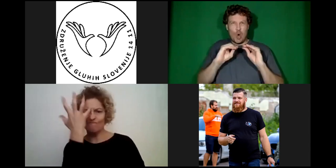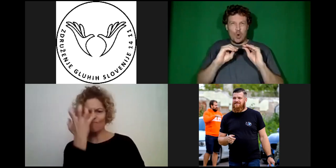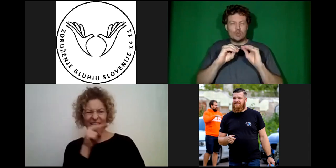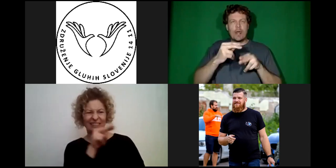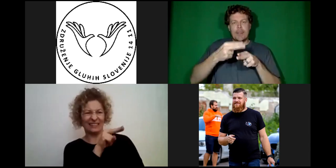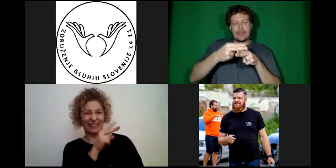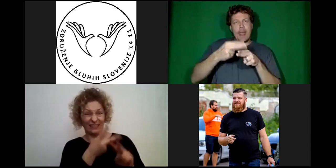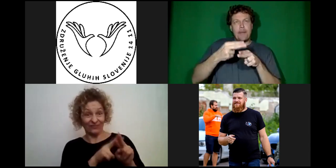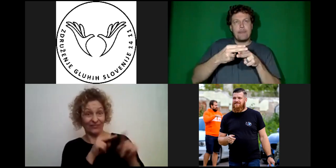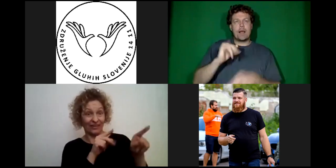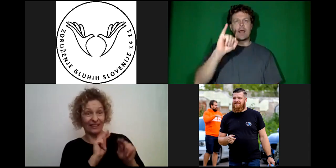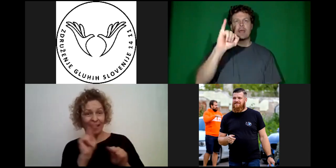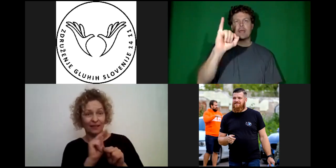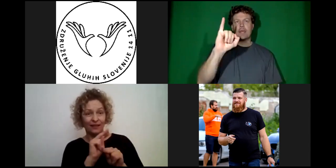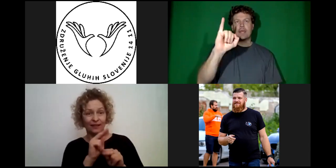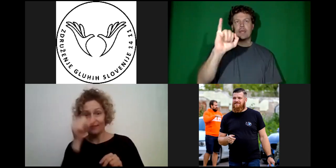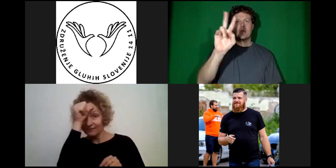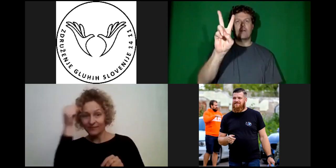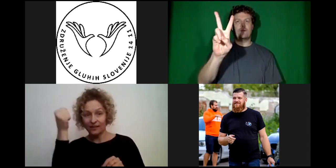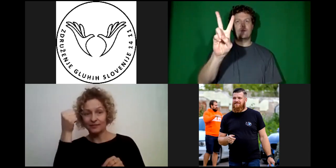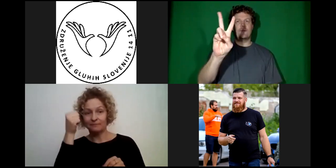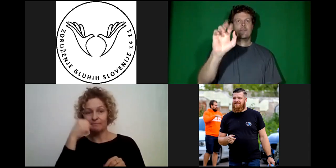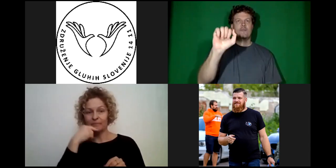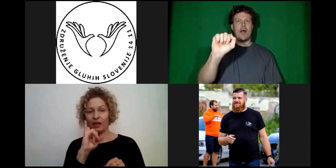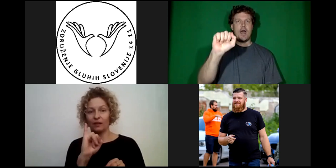And you saw the angry look on the face of my coach.